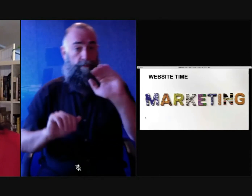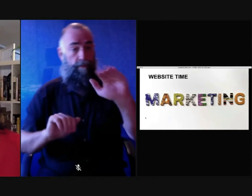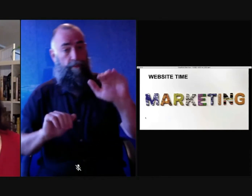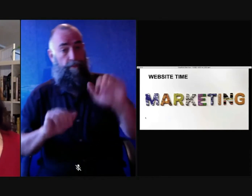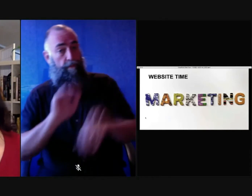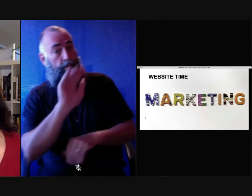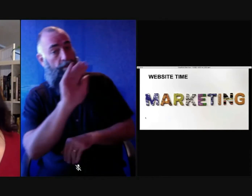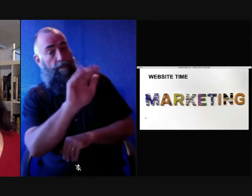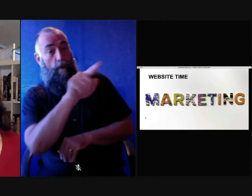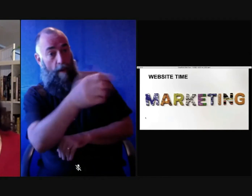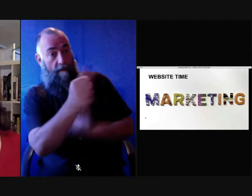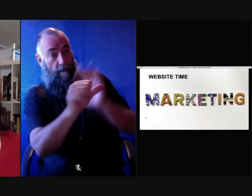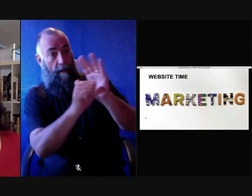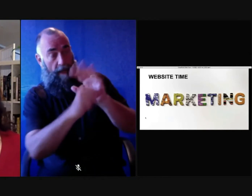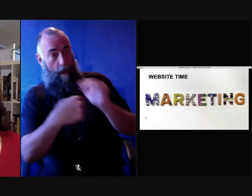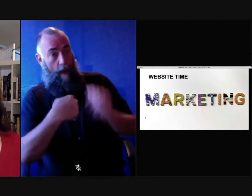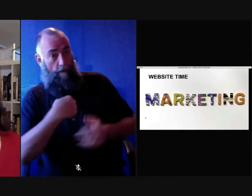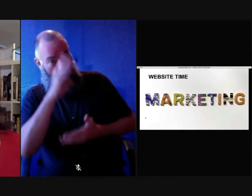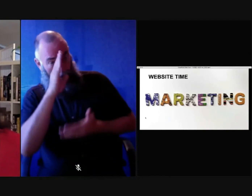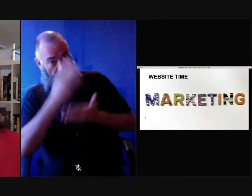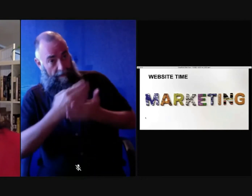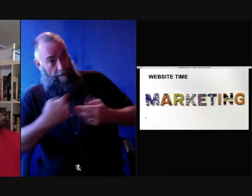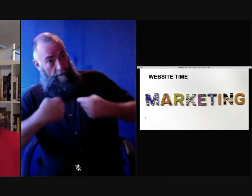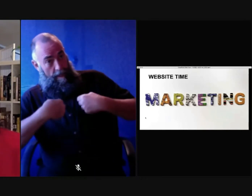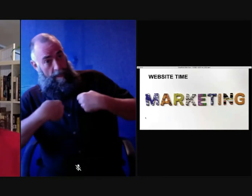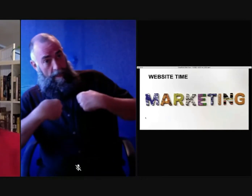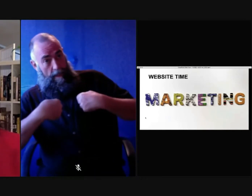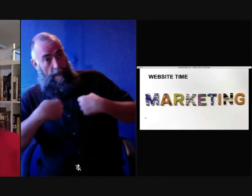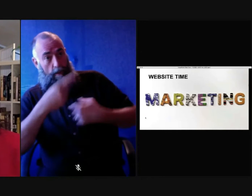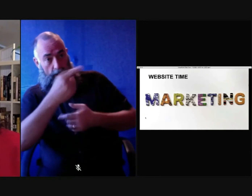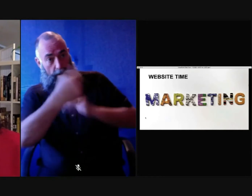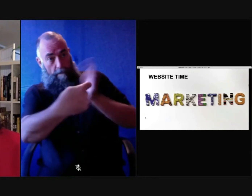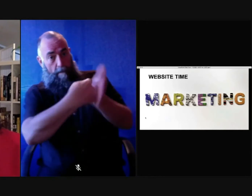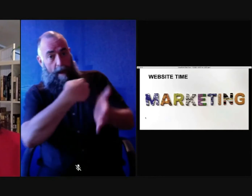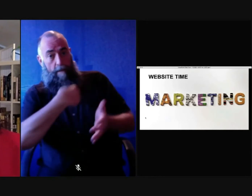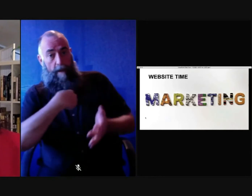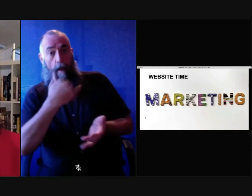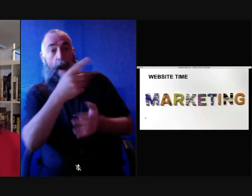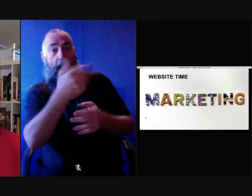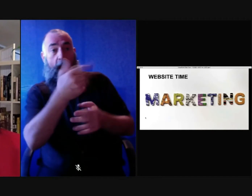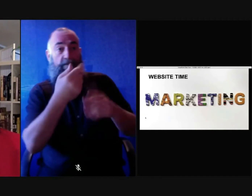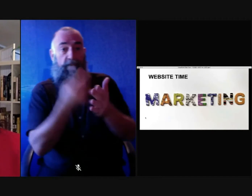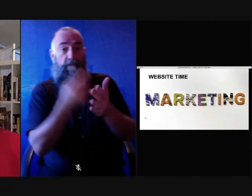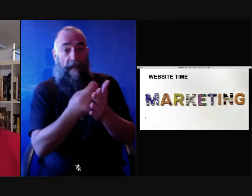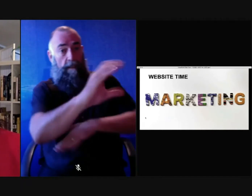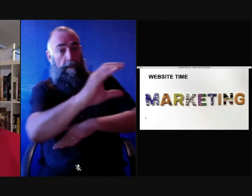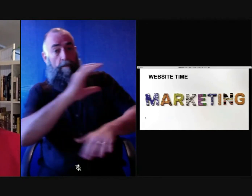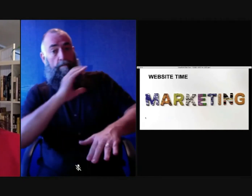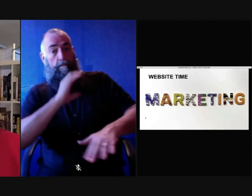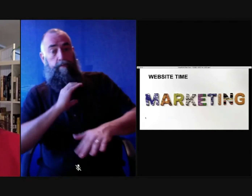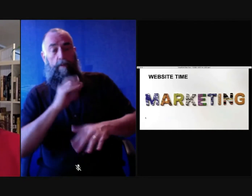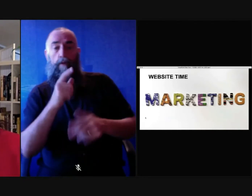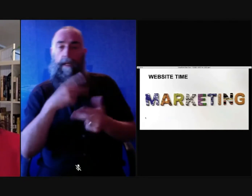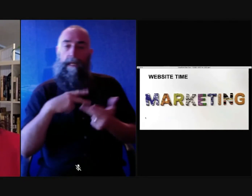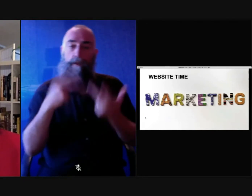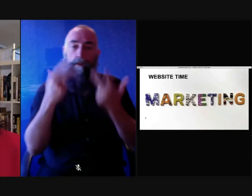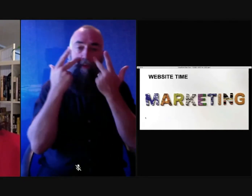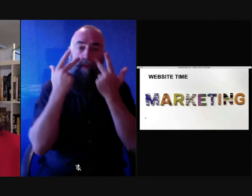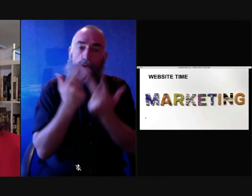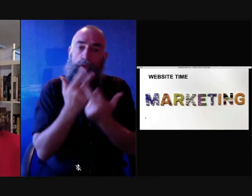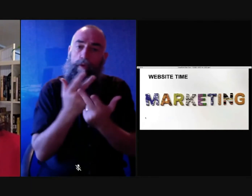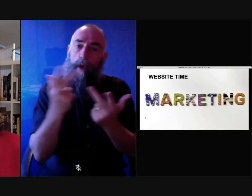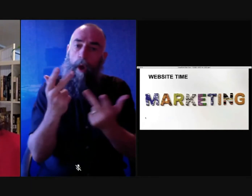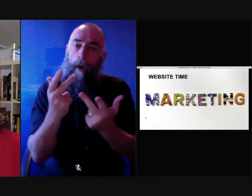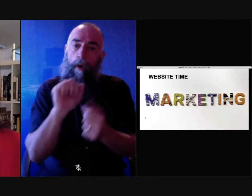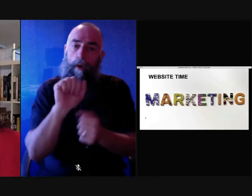trustworthy receptacle for that money or for that funding. The more you can do to demonstrate trustworthiness, the